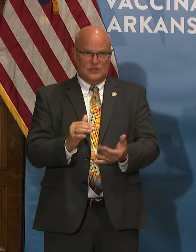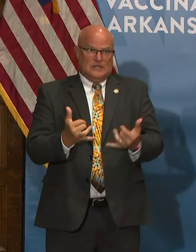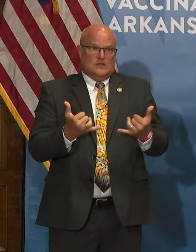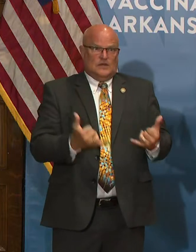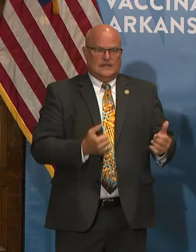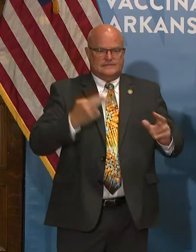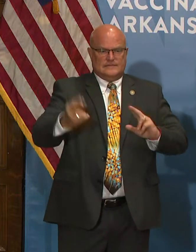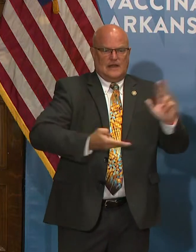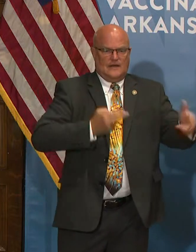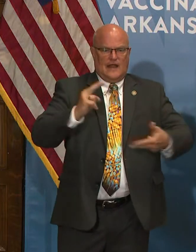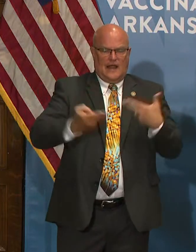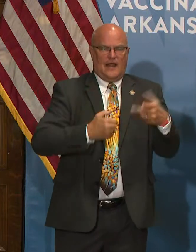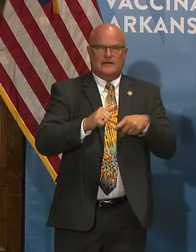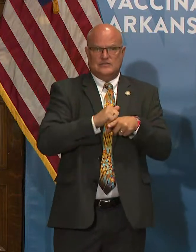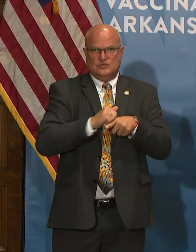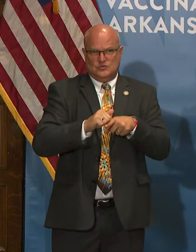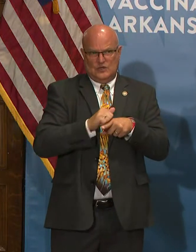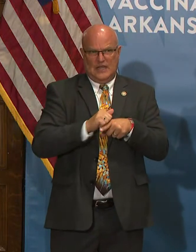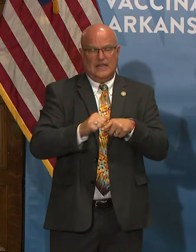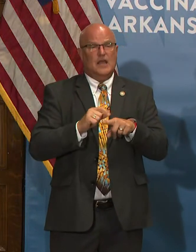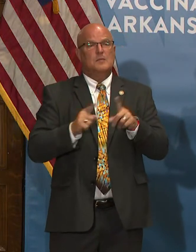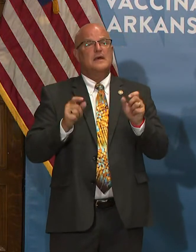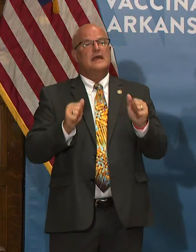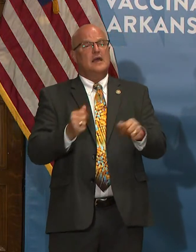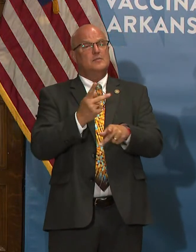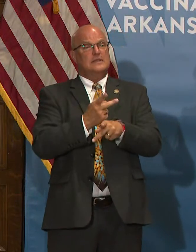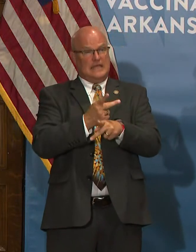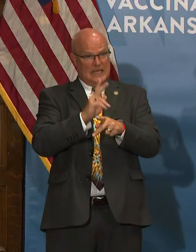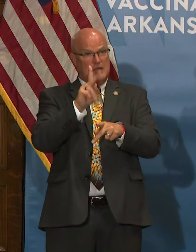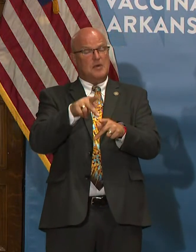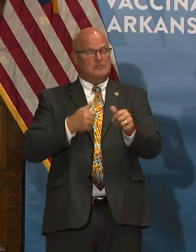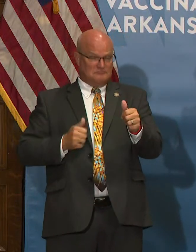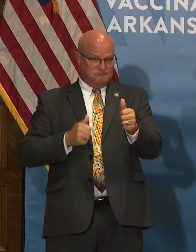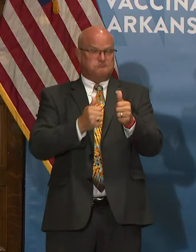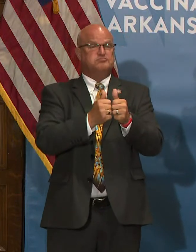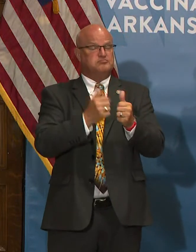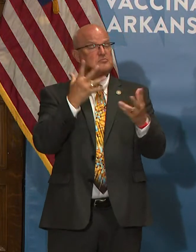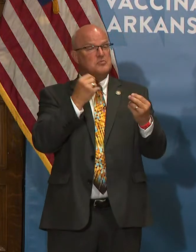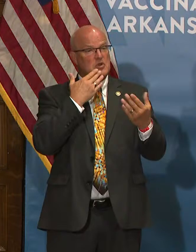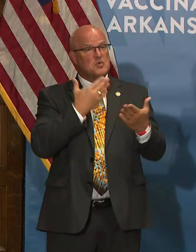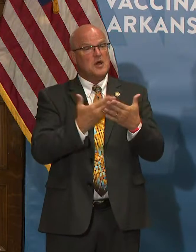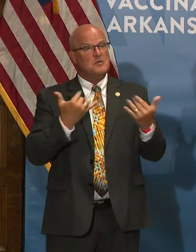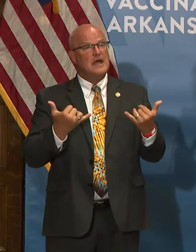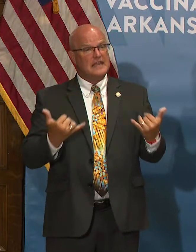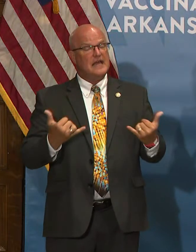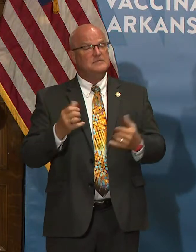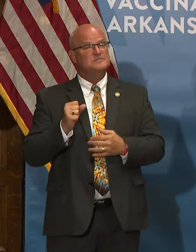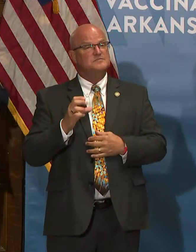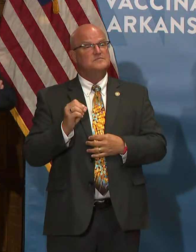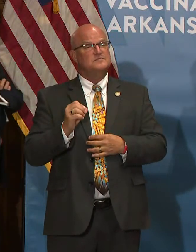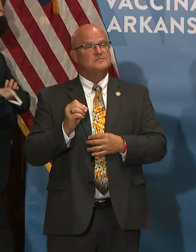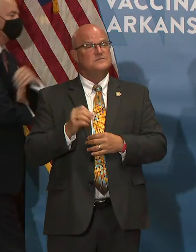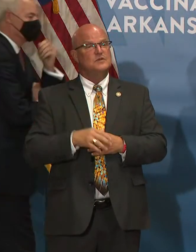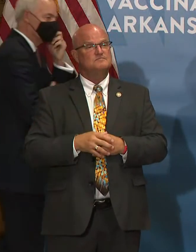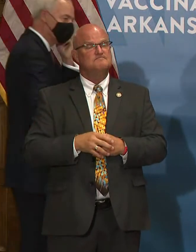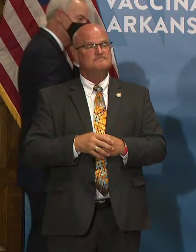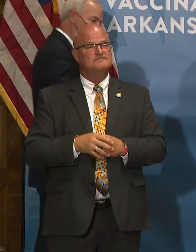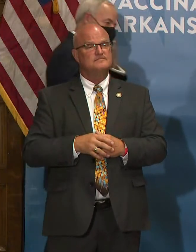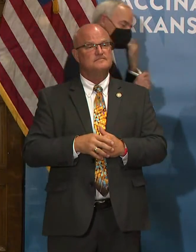hiring new people, training new people, but they're able to keep up pretty well right now. So.